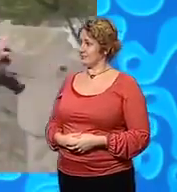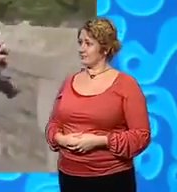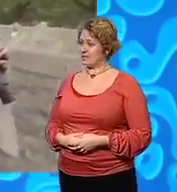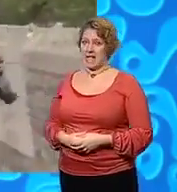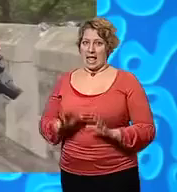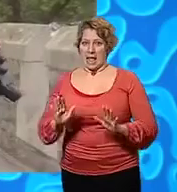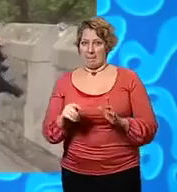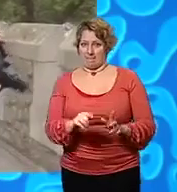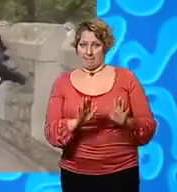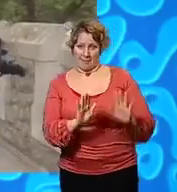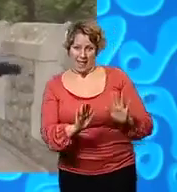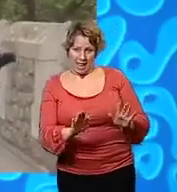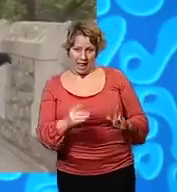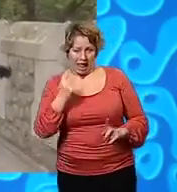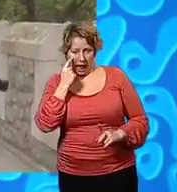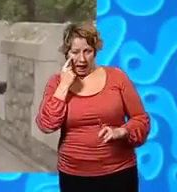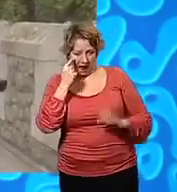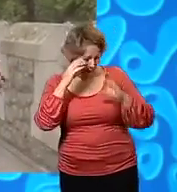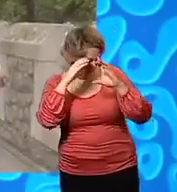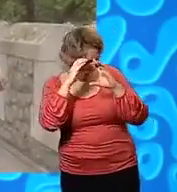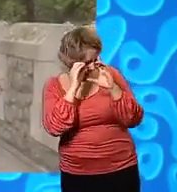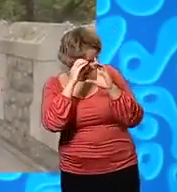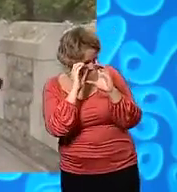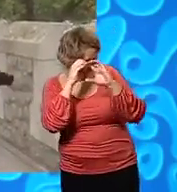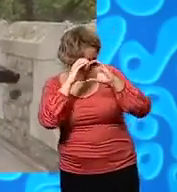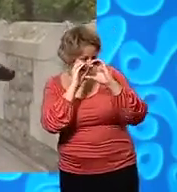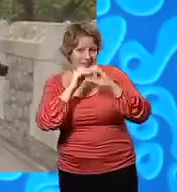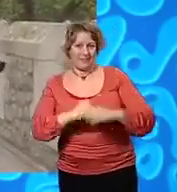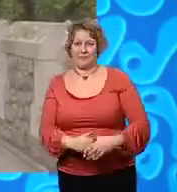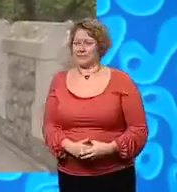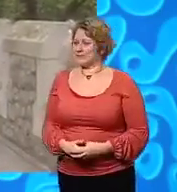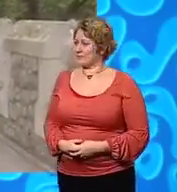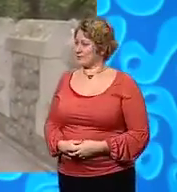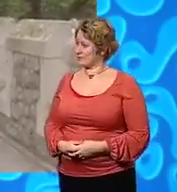Pippin, you stay there and we'll see how this looks.